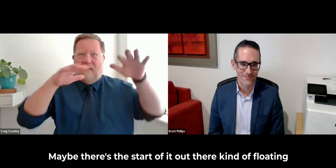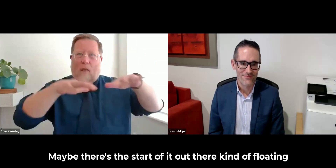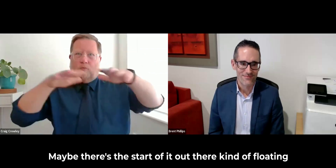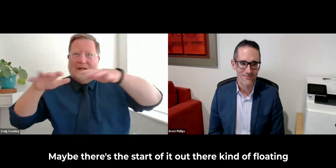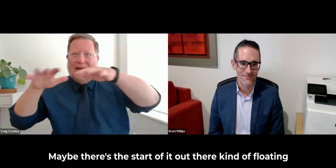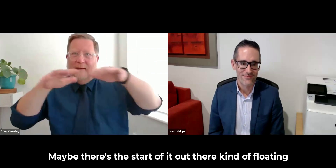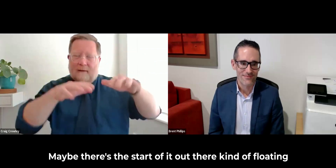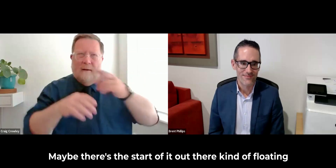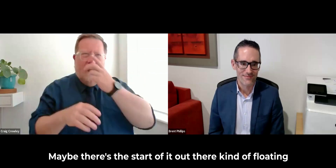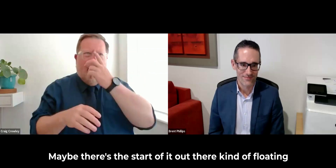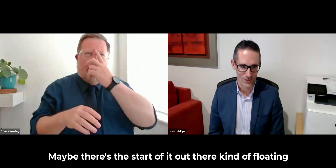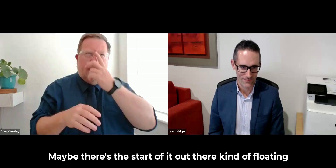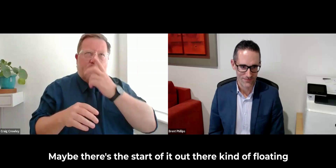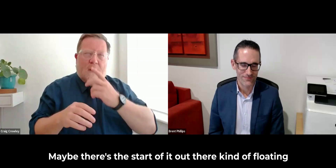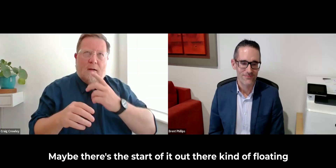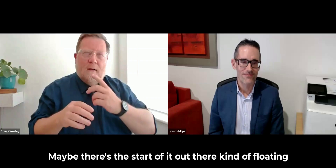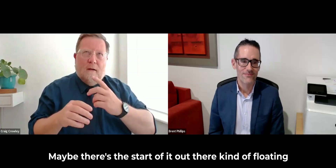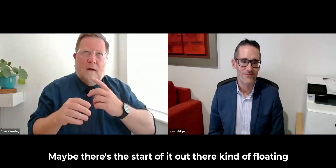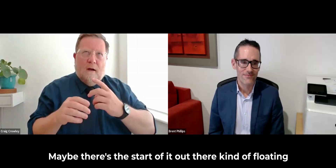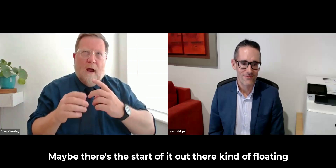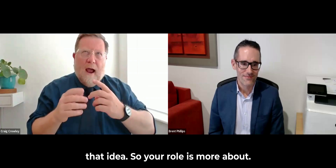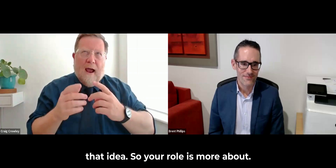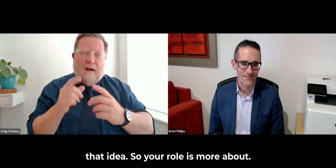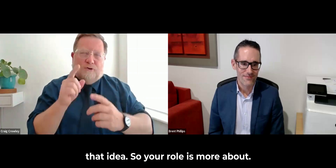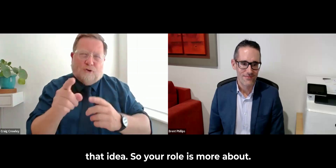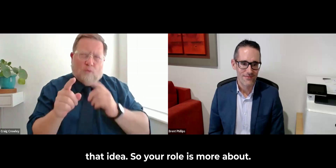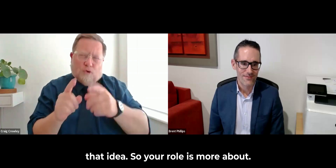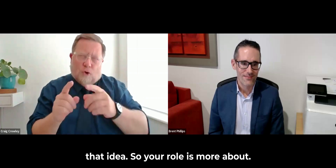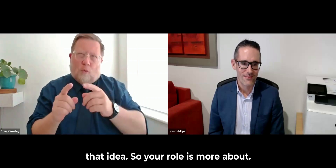the start of it out there, kind of floating that idea.